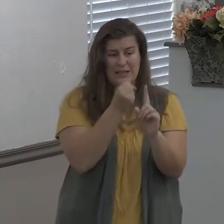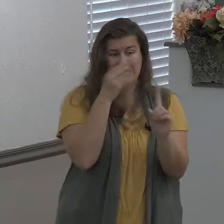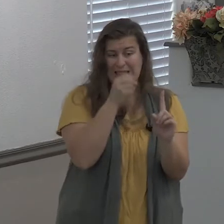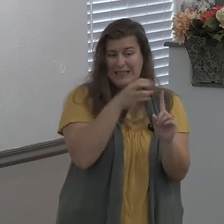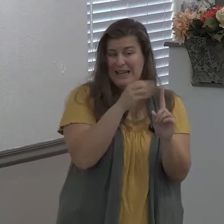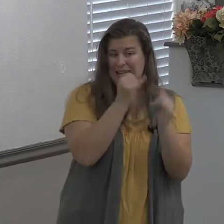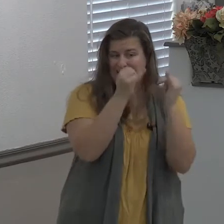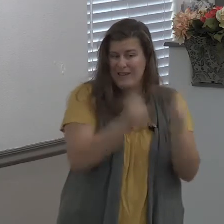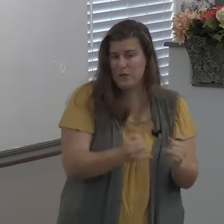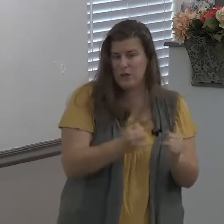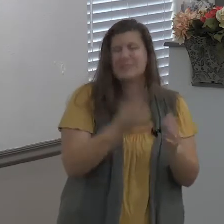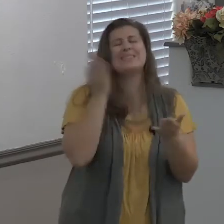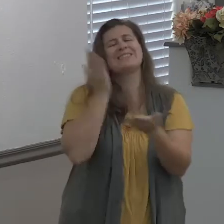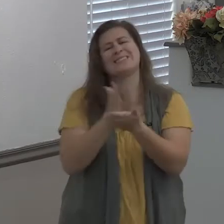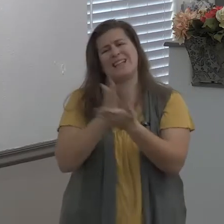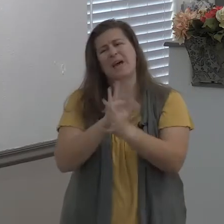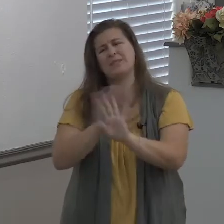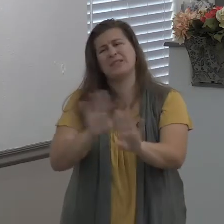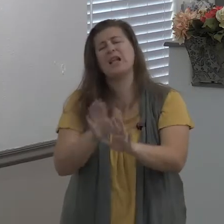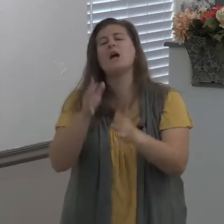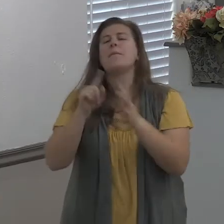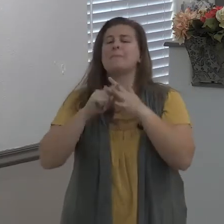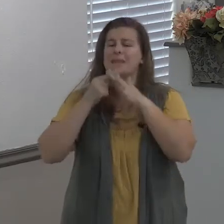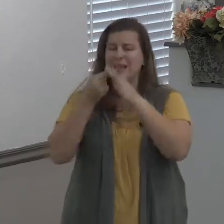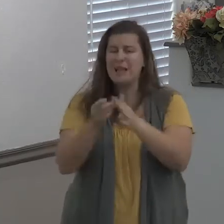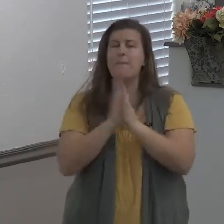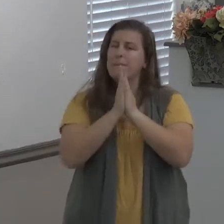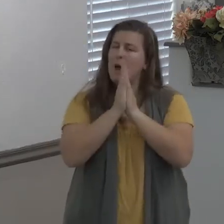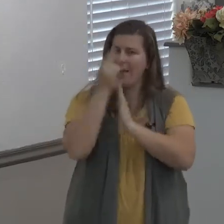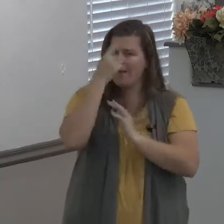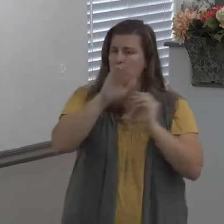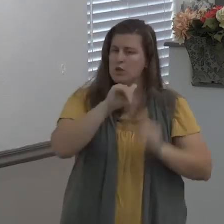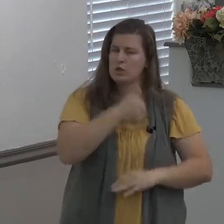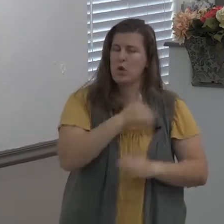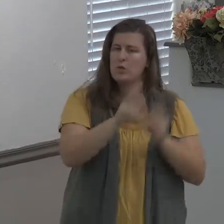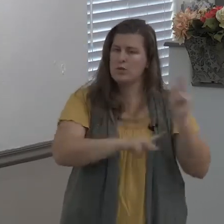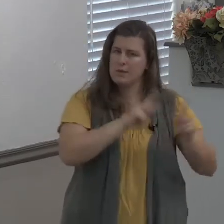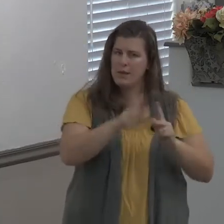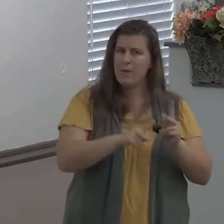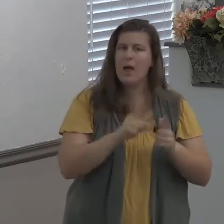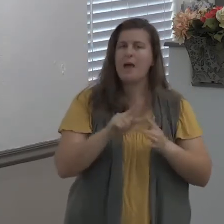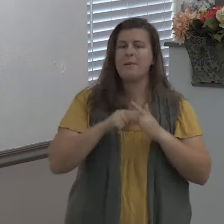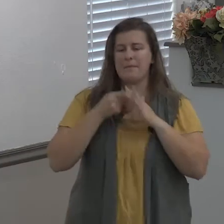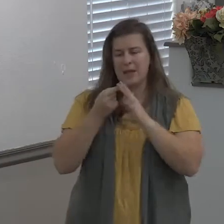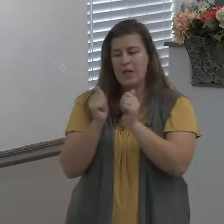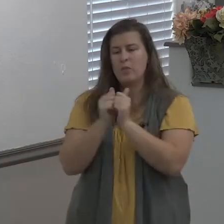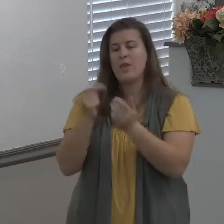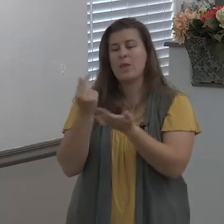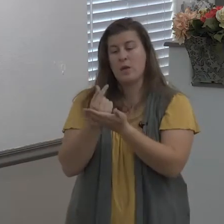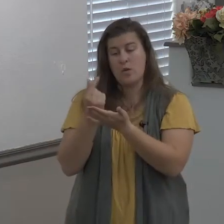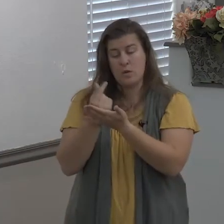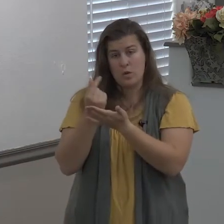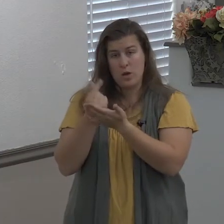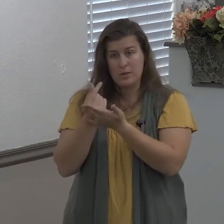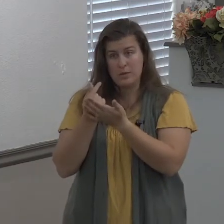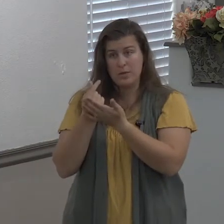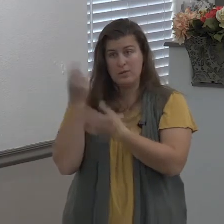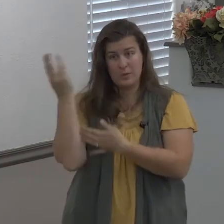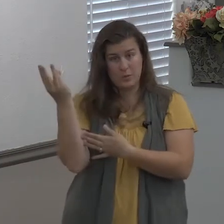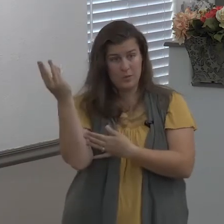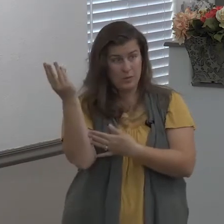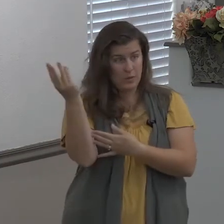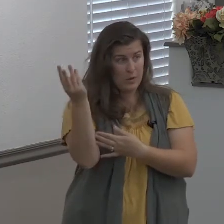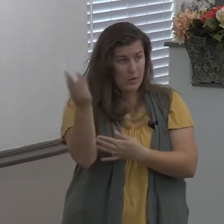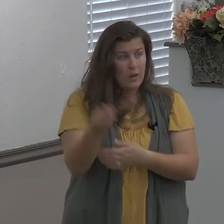the truth of Satan and in power around the world, and you've been attacking individuals, I want to call on you tonight to stop that and start praying for the souls of